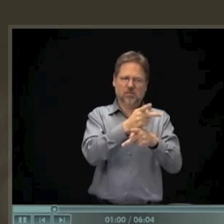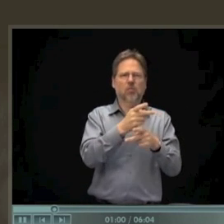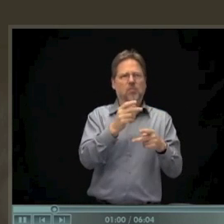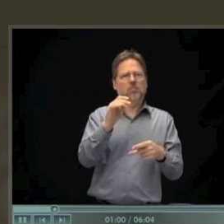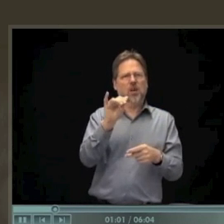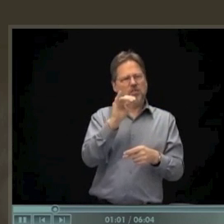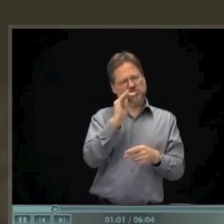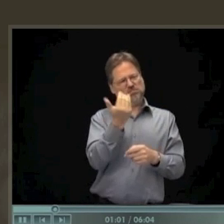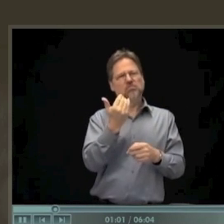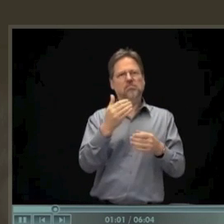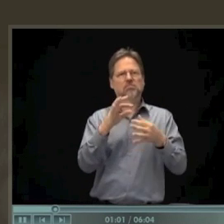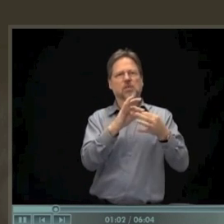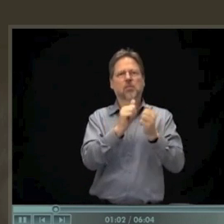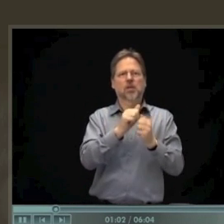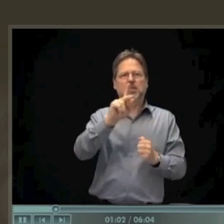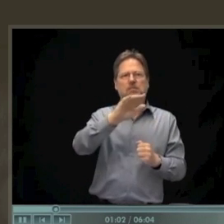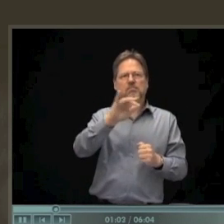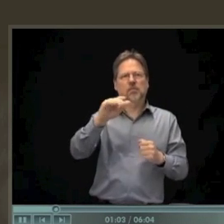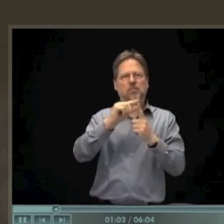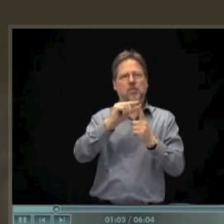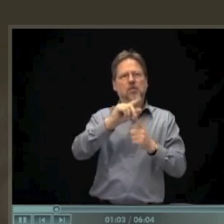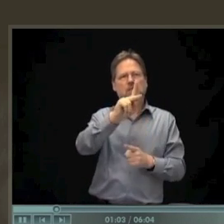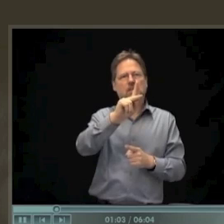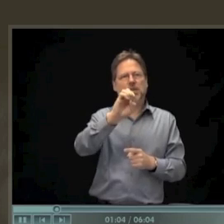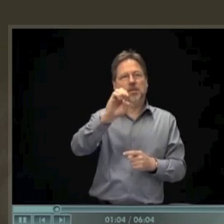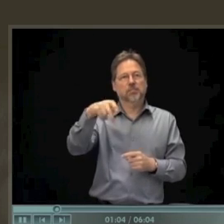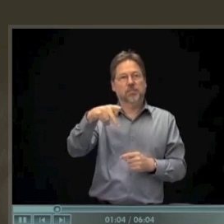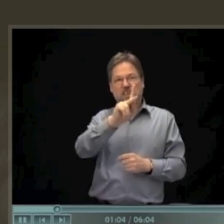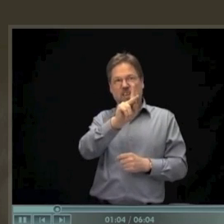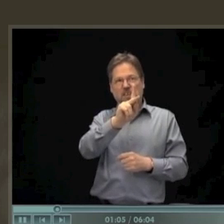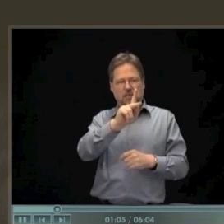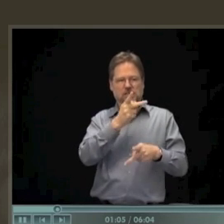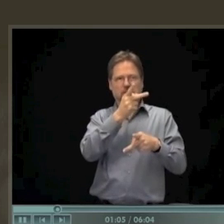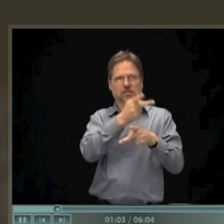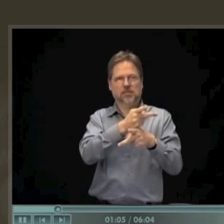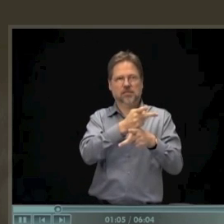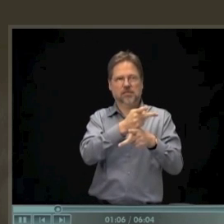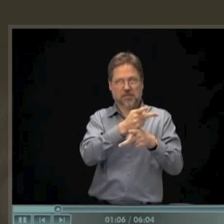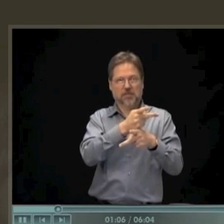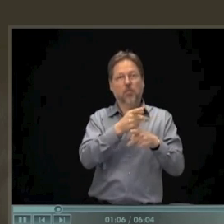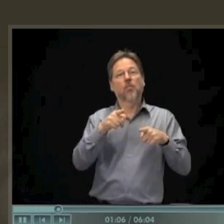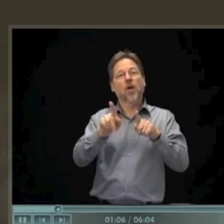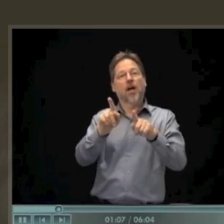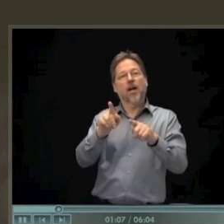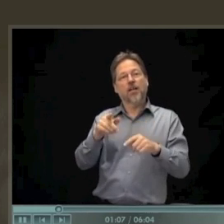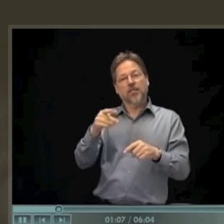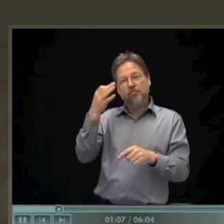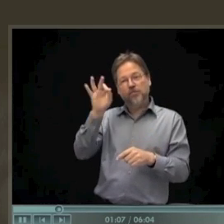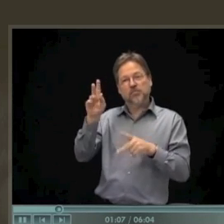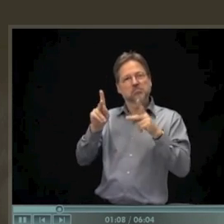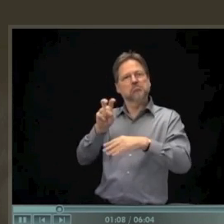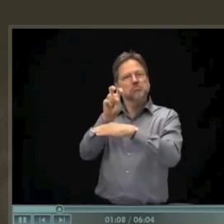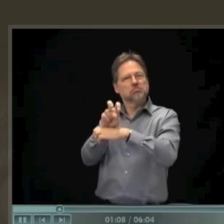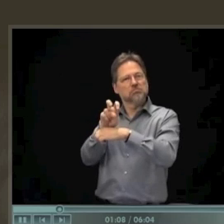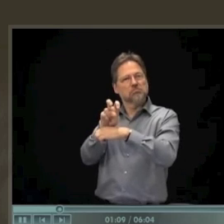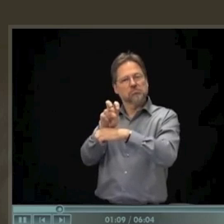bit similar, but they're different enough to be not quite the same. The way that we sign it here,